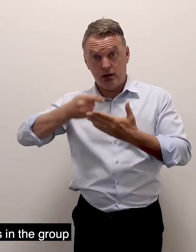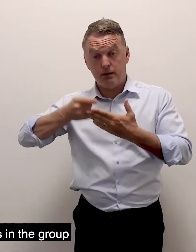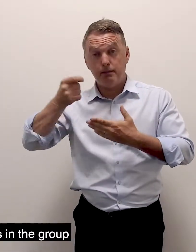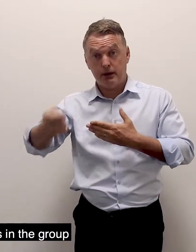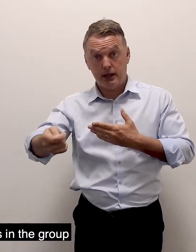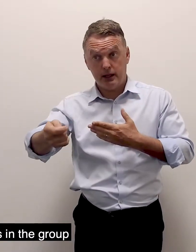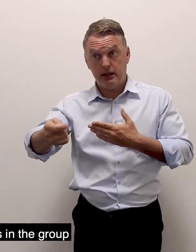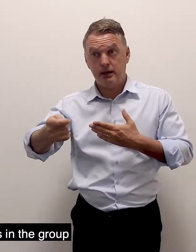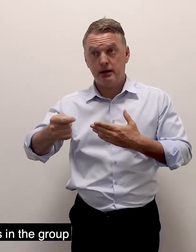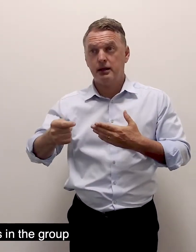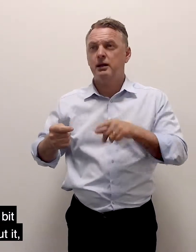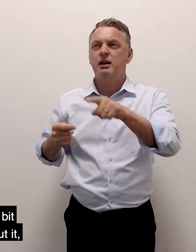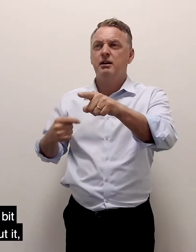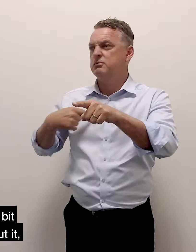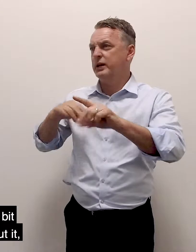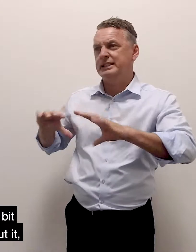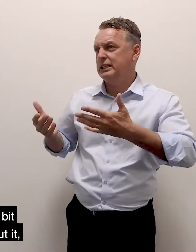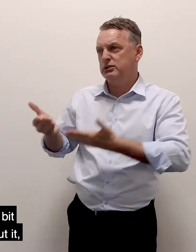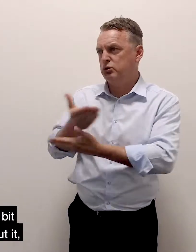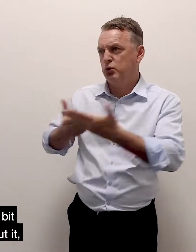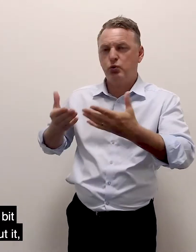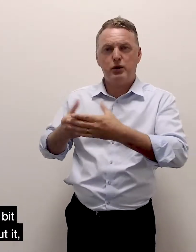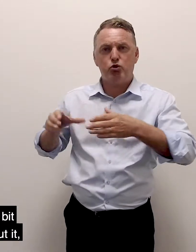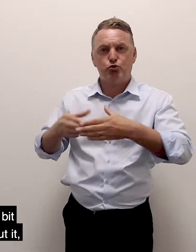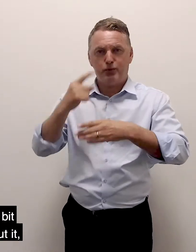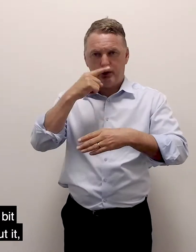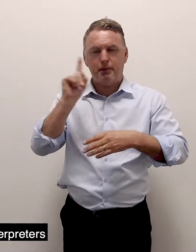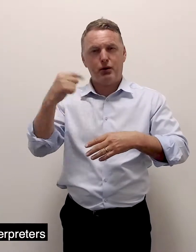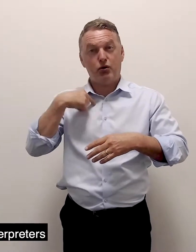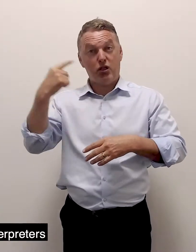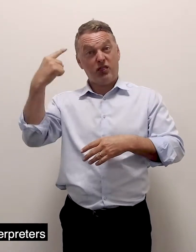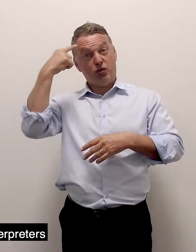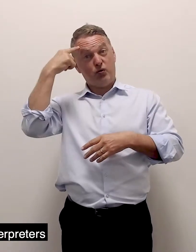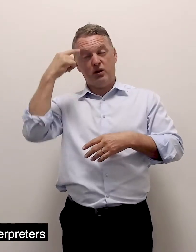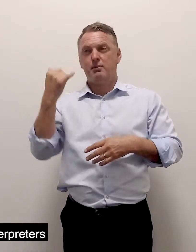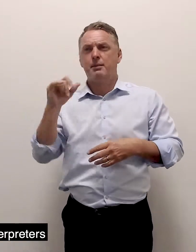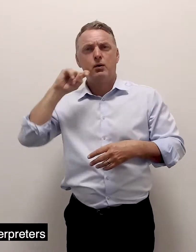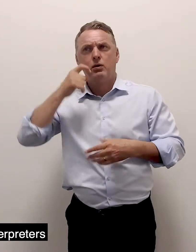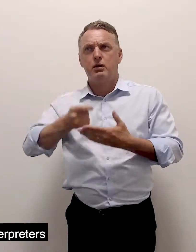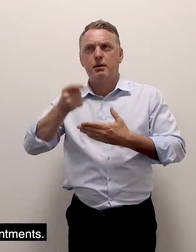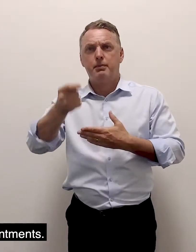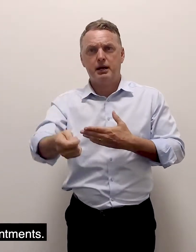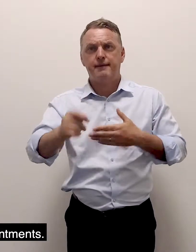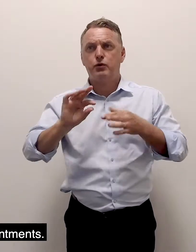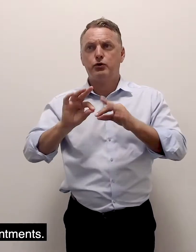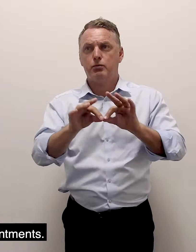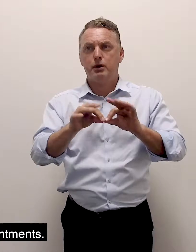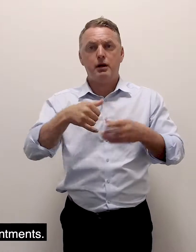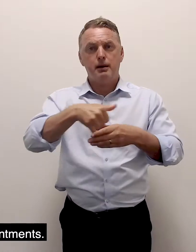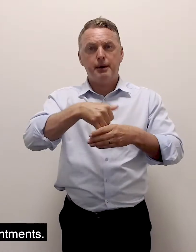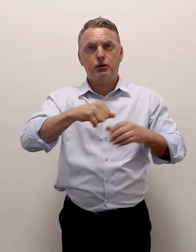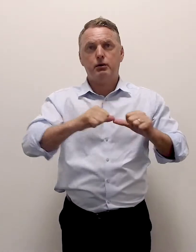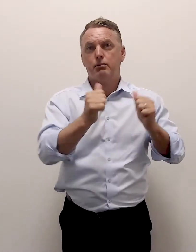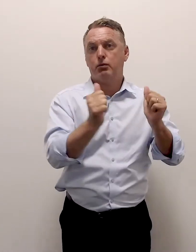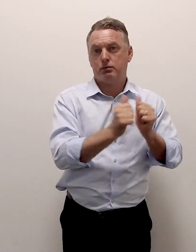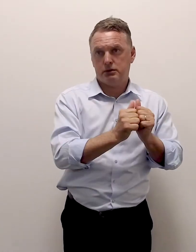Now, we didn't discuss this in the group, but I had a little bit of a thought about it. They might pay for interpreters for the medical